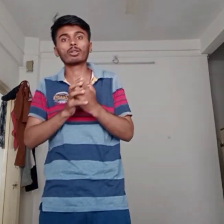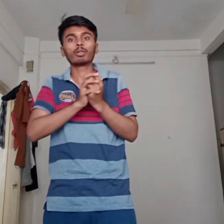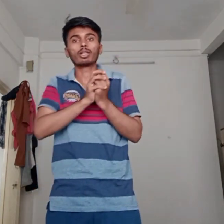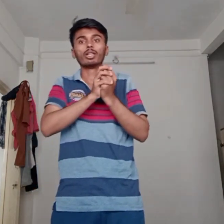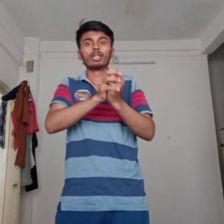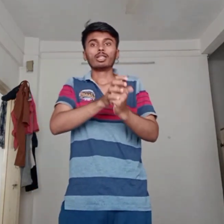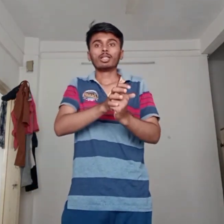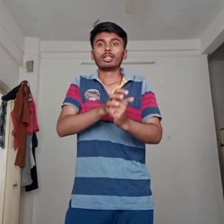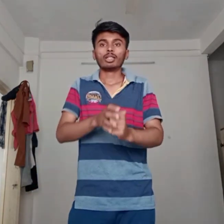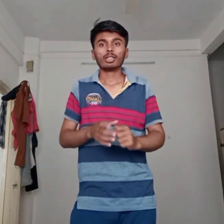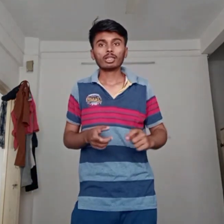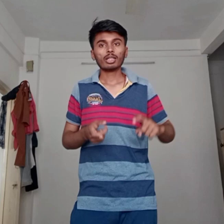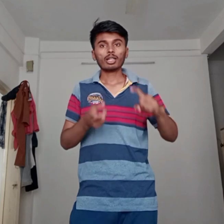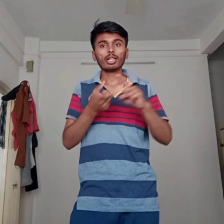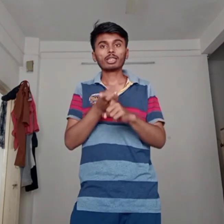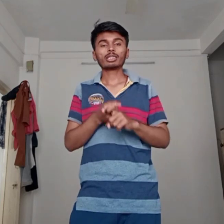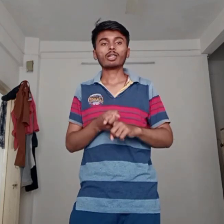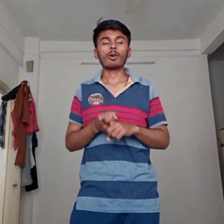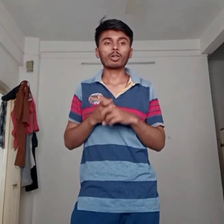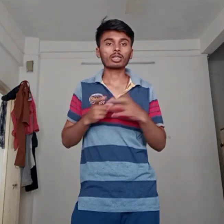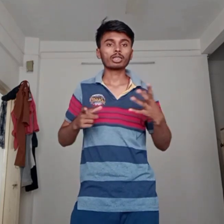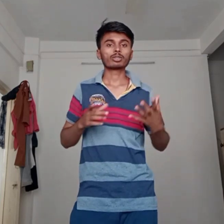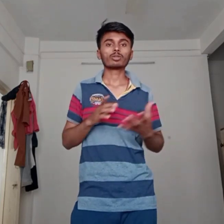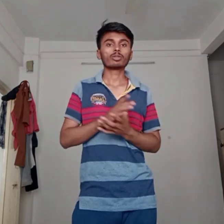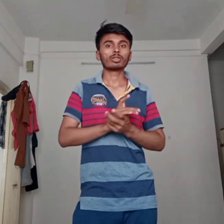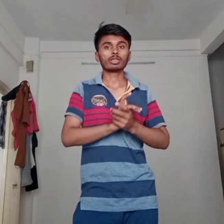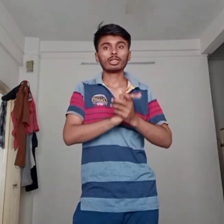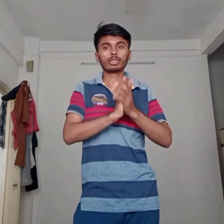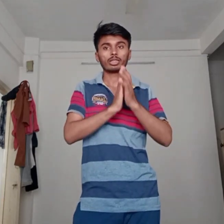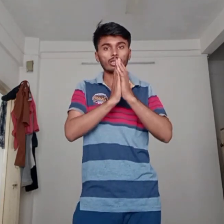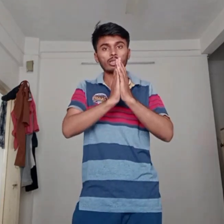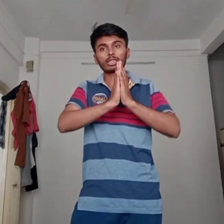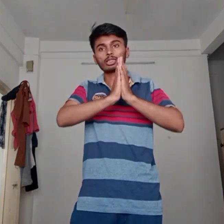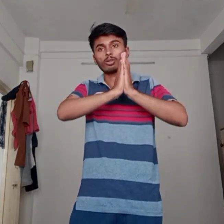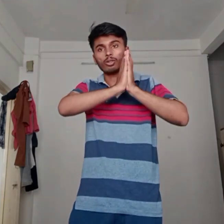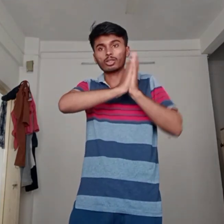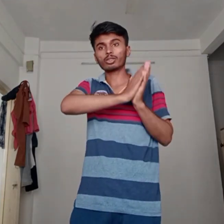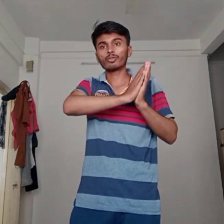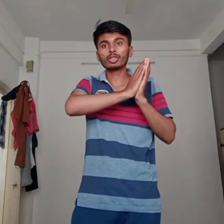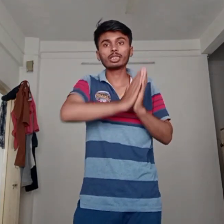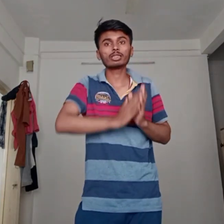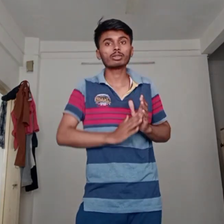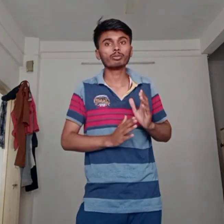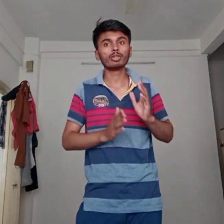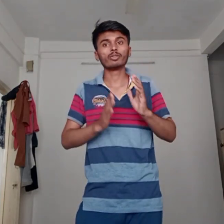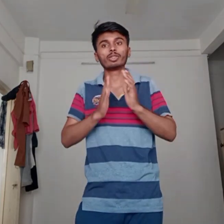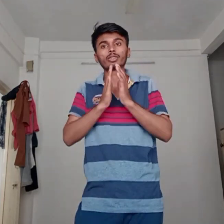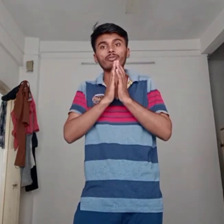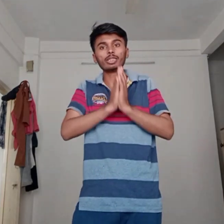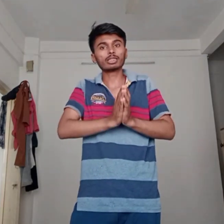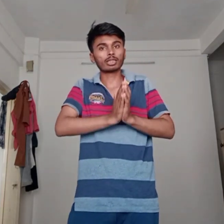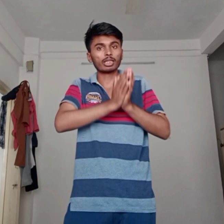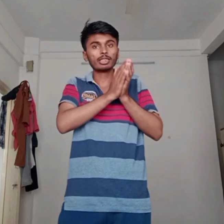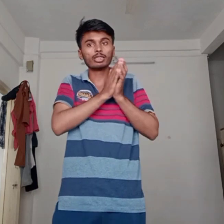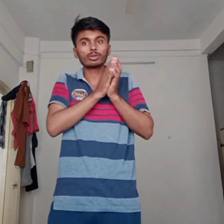blood. The heart is an organ, so heart is the organ which beats continuously